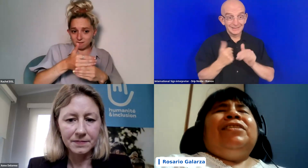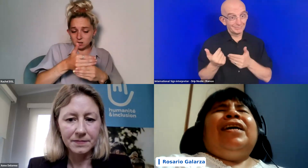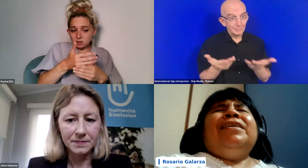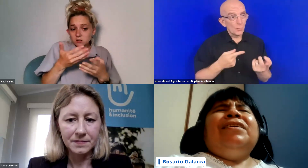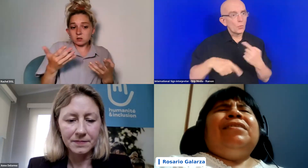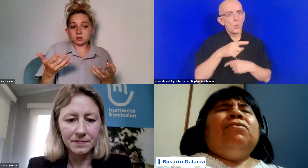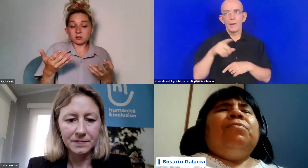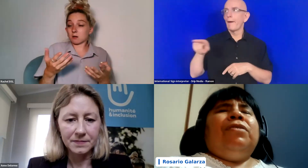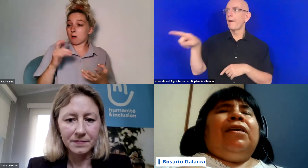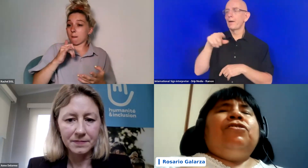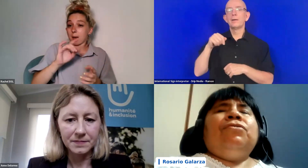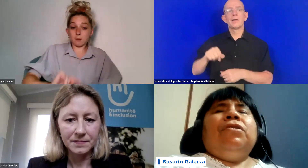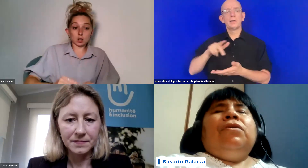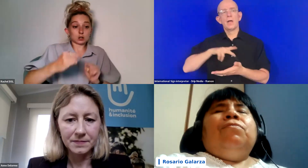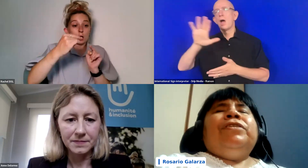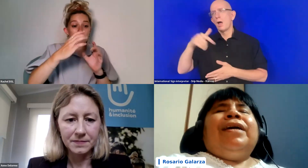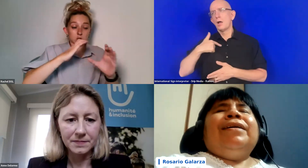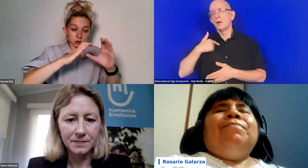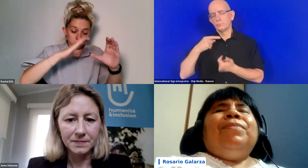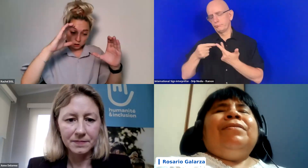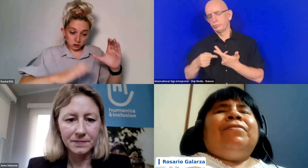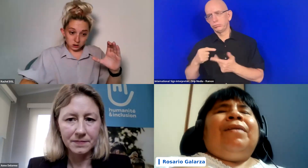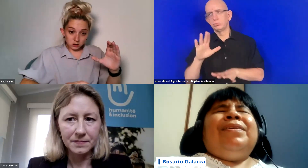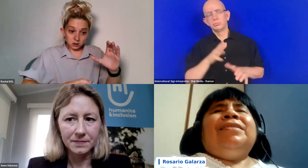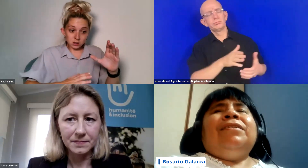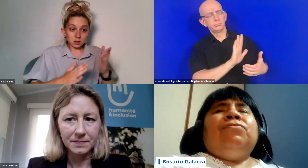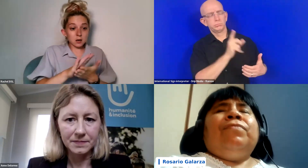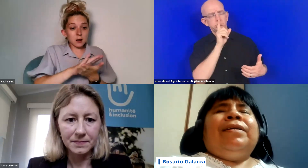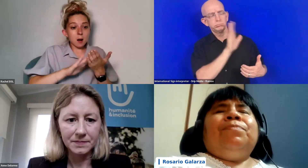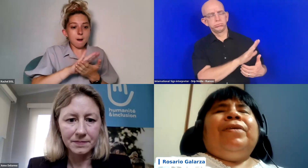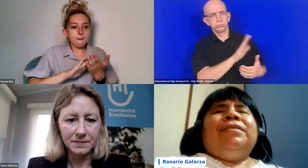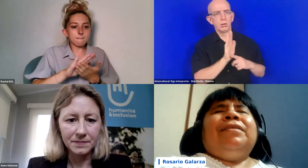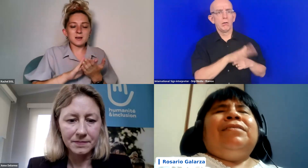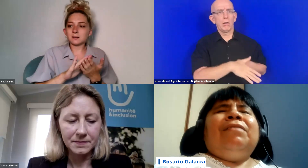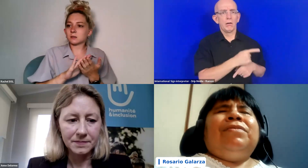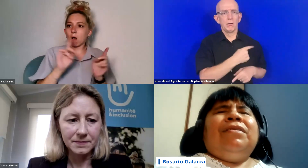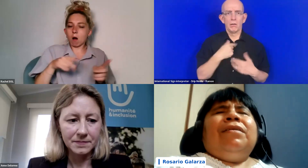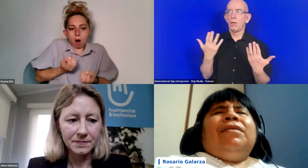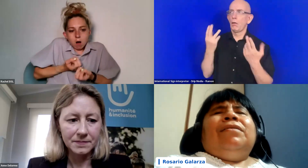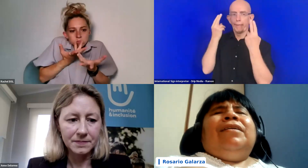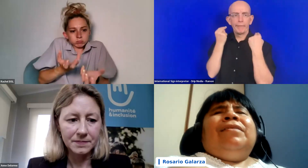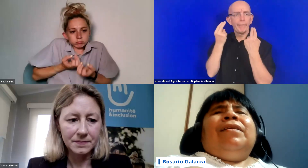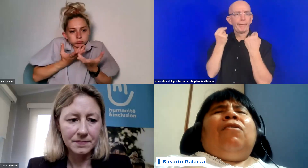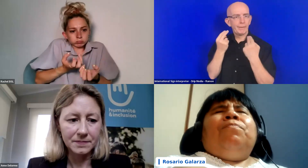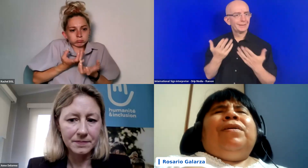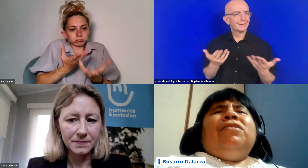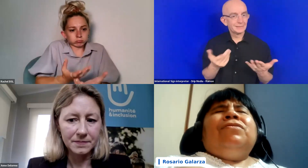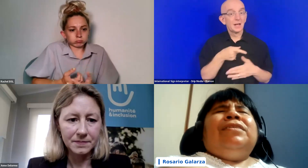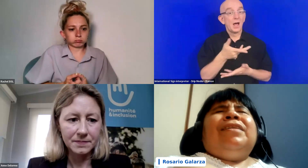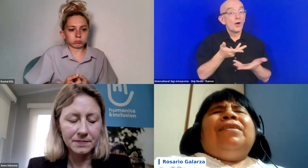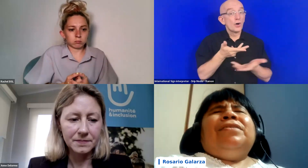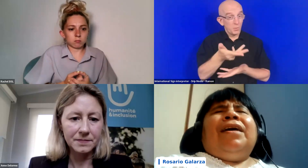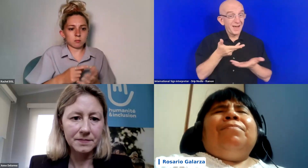face challenges in communications which can impede their ability to express themselves, their